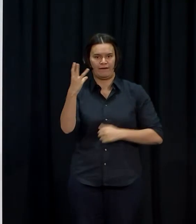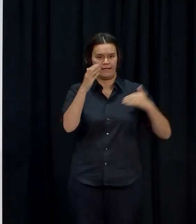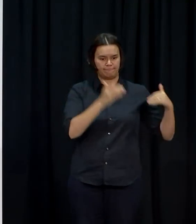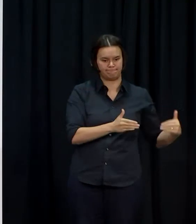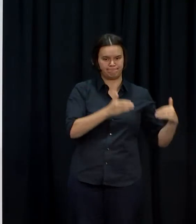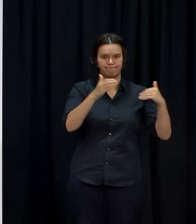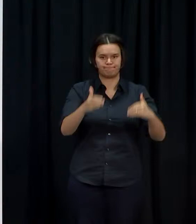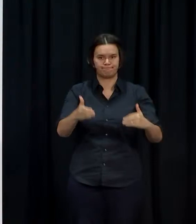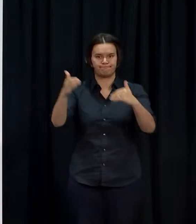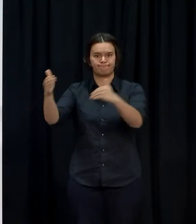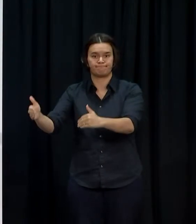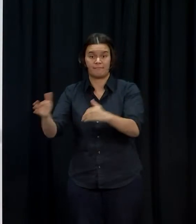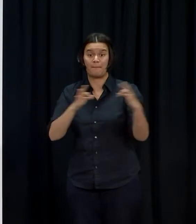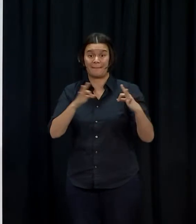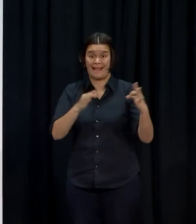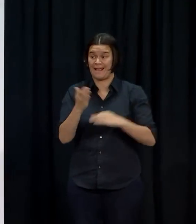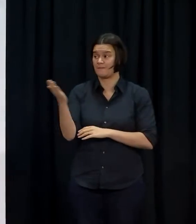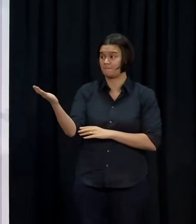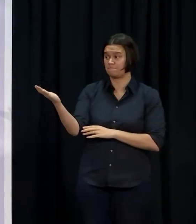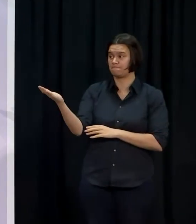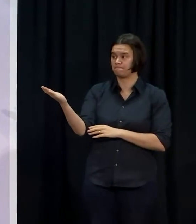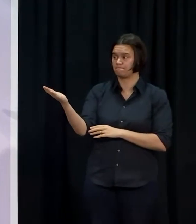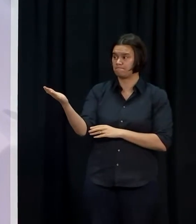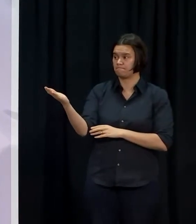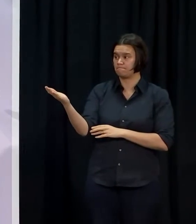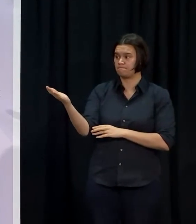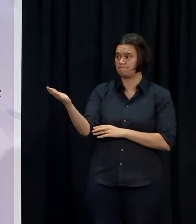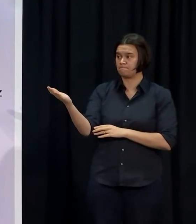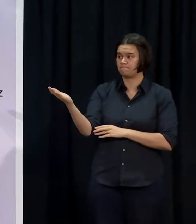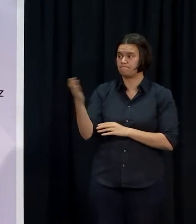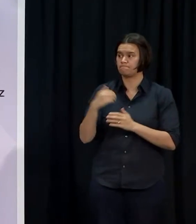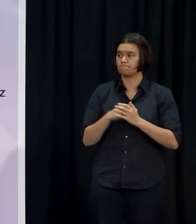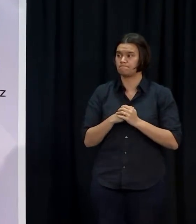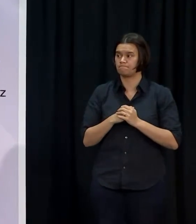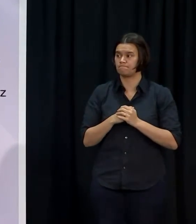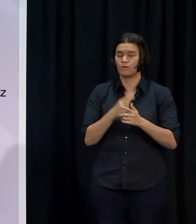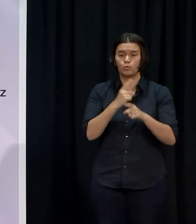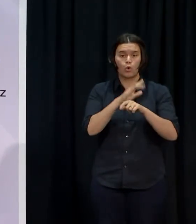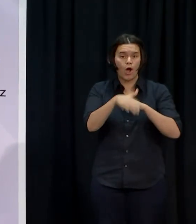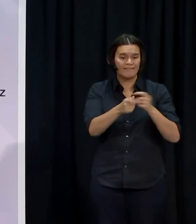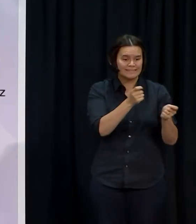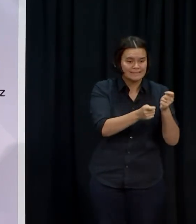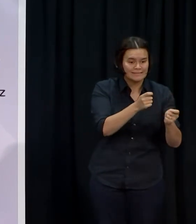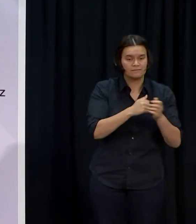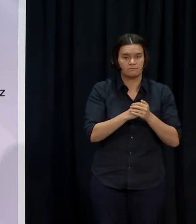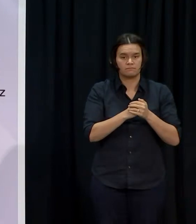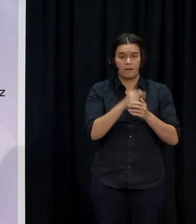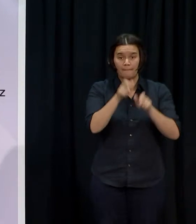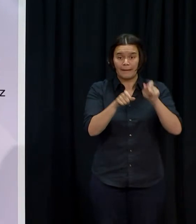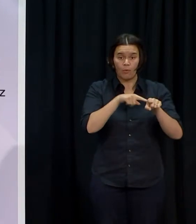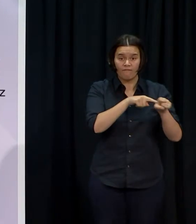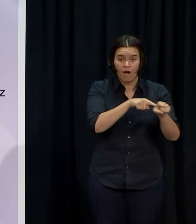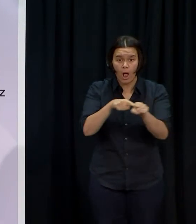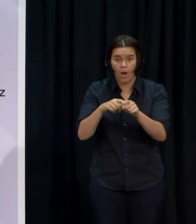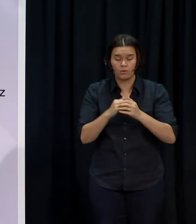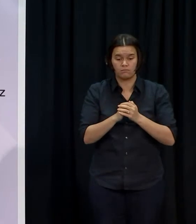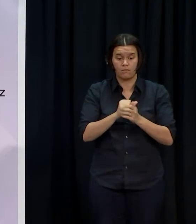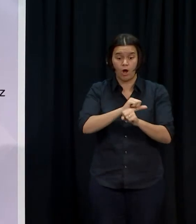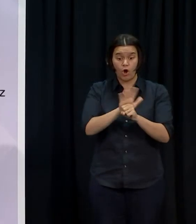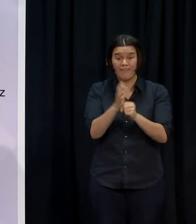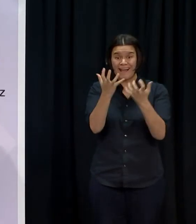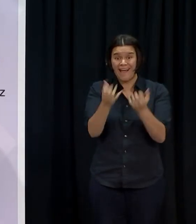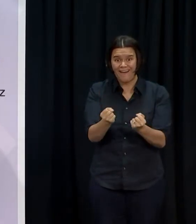plan sets out the actions we will be taking in testing, contact tracing, case management and